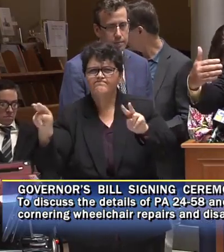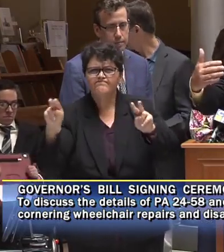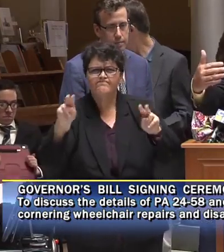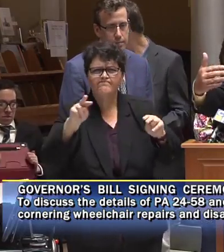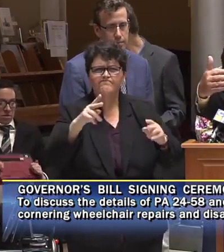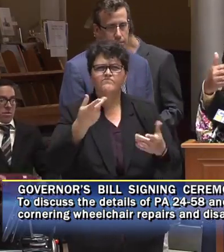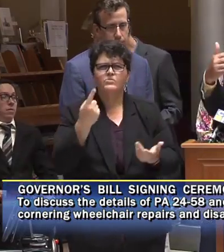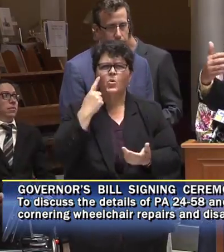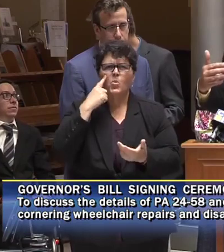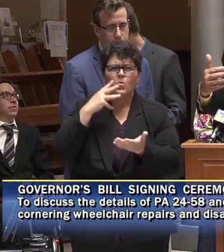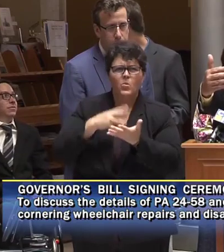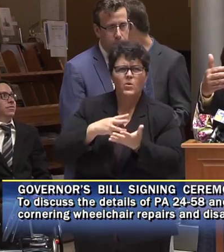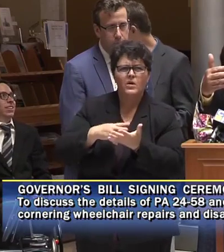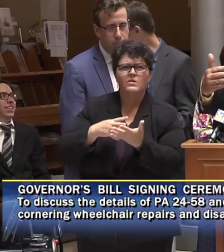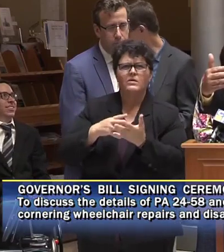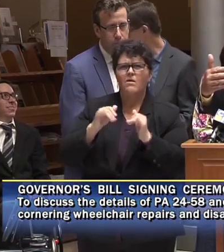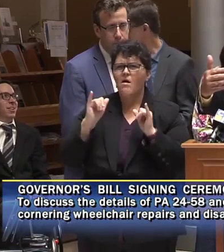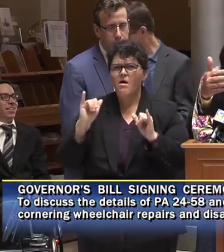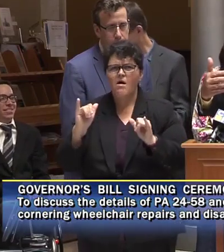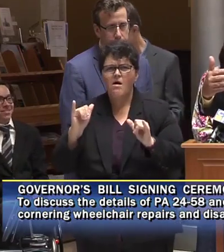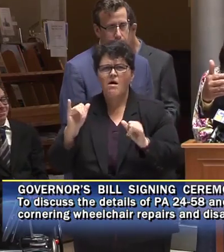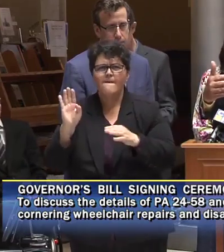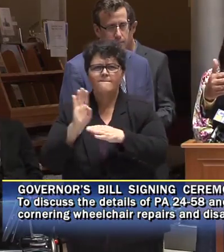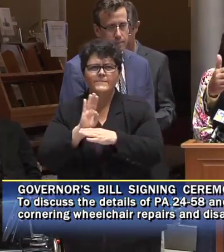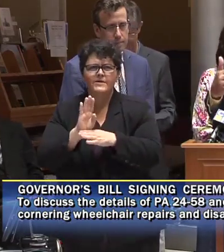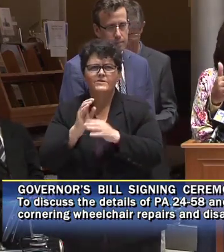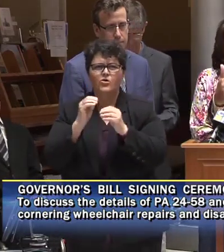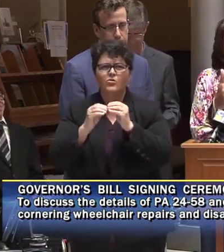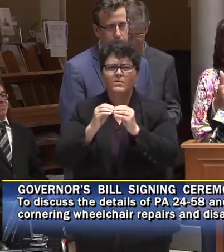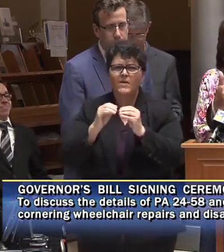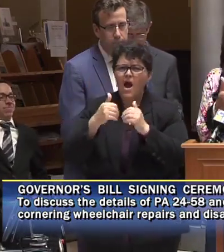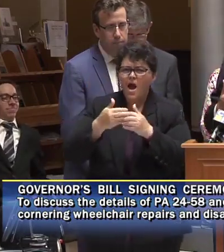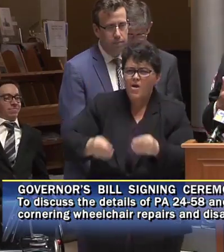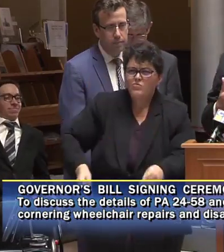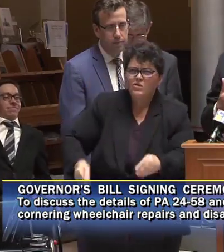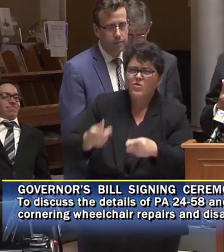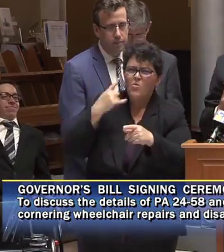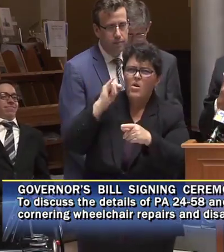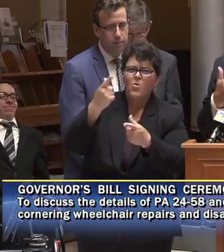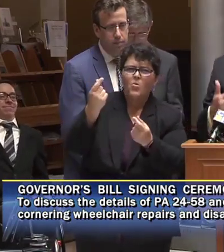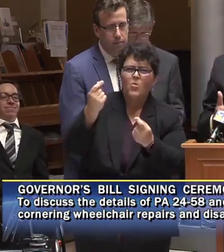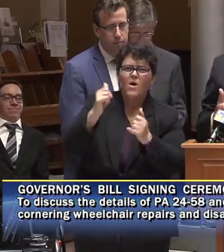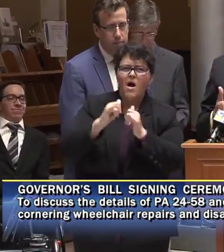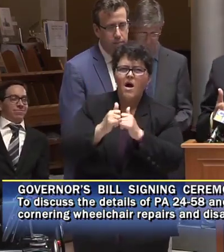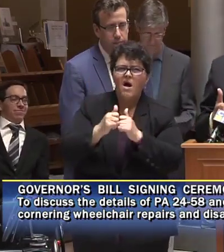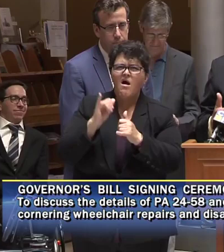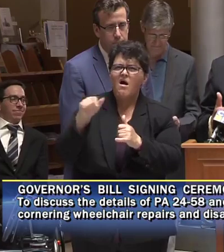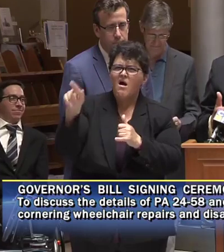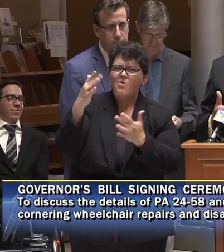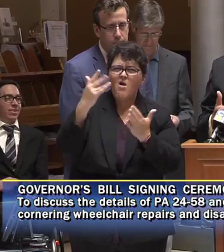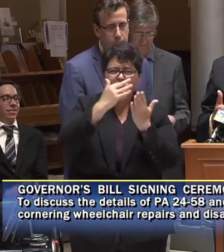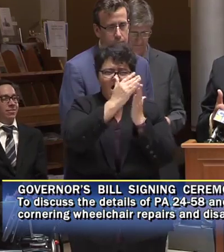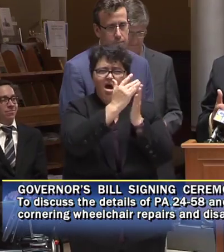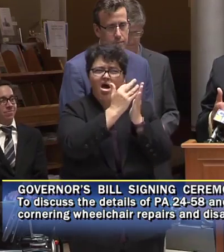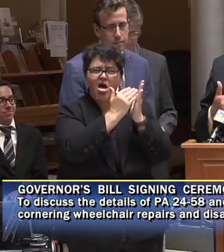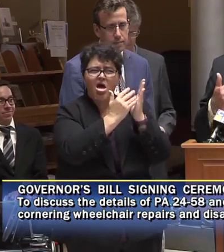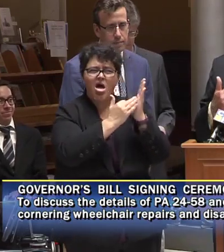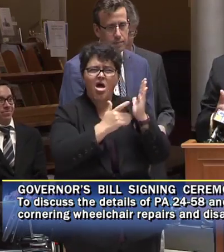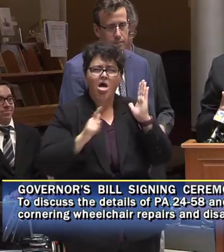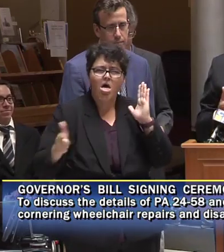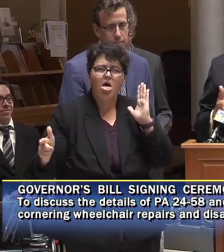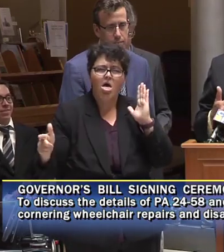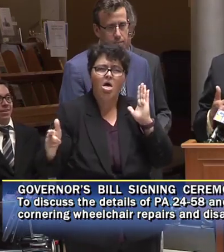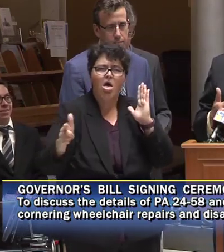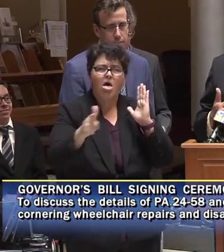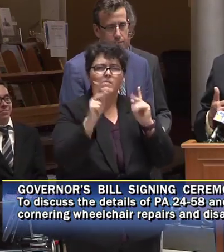out what those sites are like that you'd go to. Yes, there were some wait lists. There are a lot of wait lists in Connecticut,